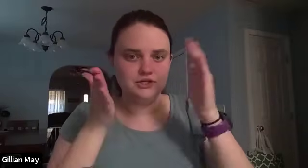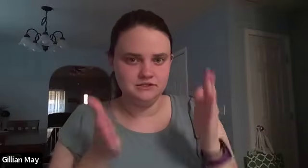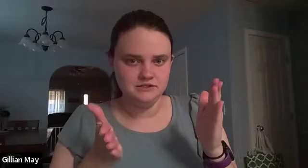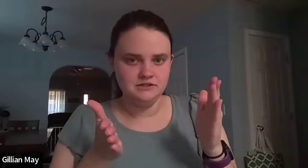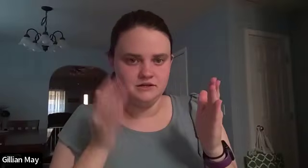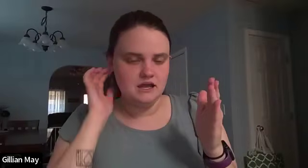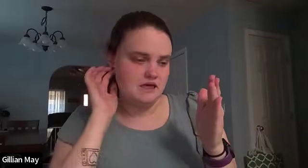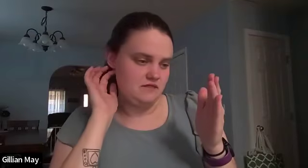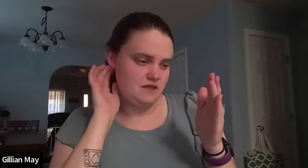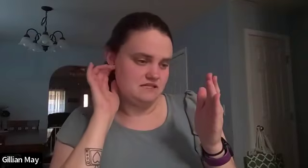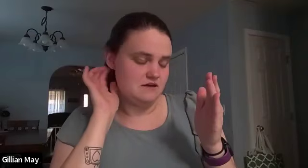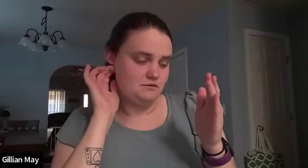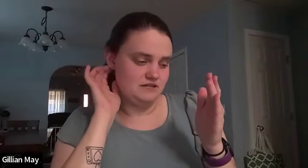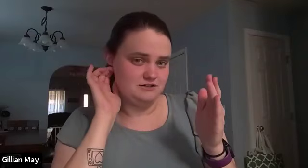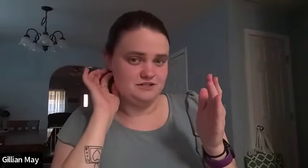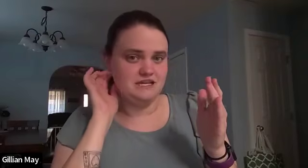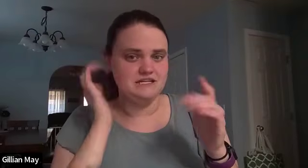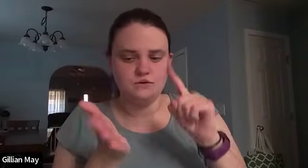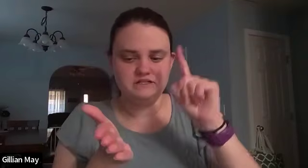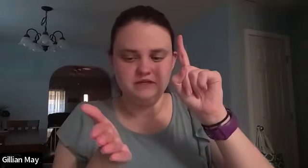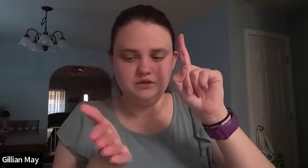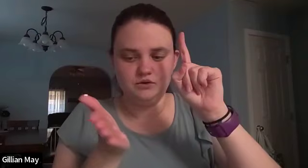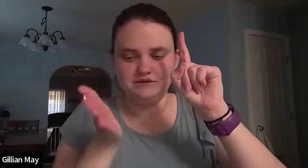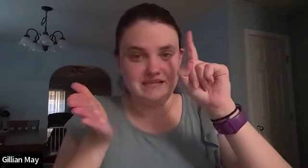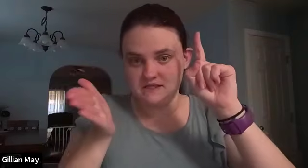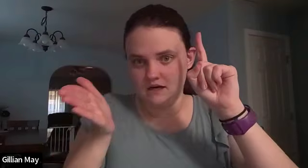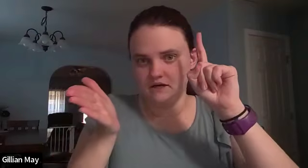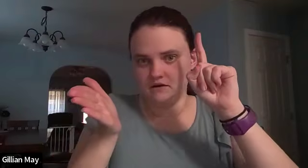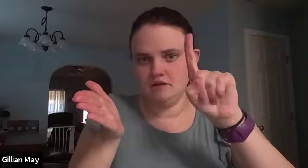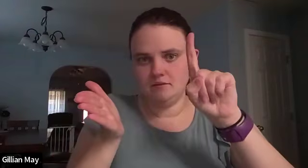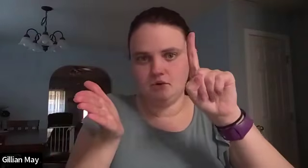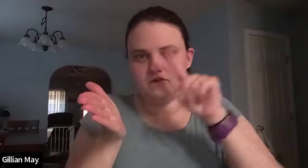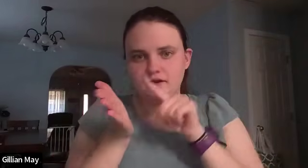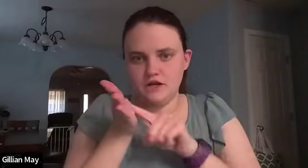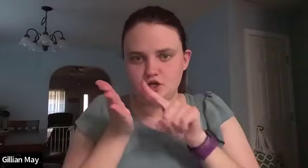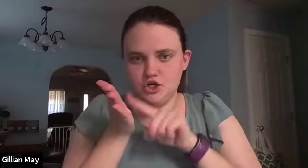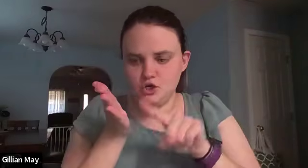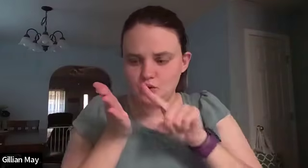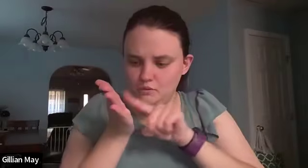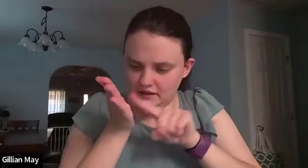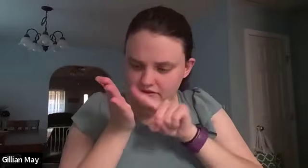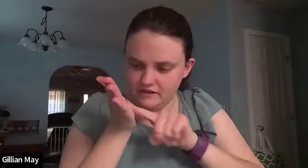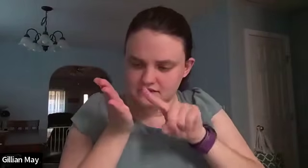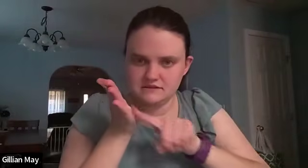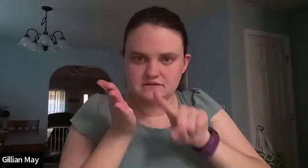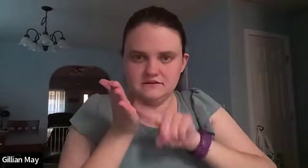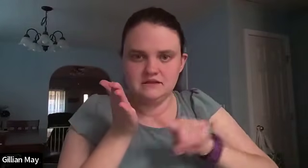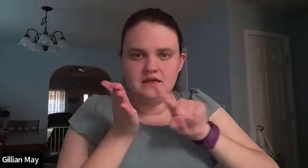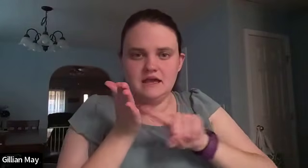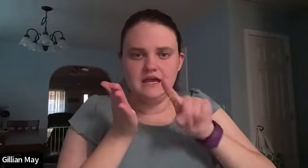writer, and then the sign for research is going to be your same setup here, pointer finger, and you're going to go like this. And